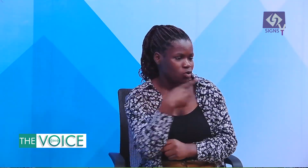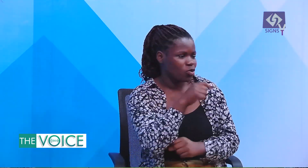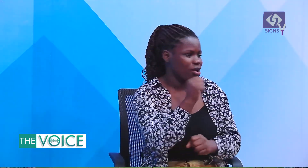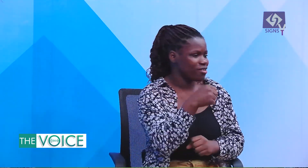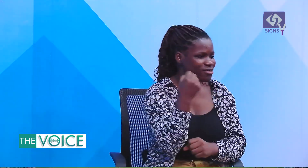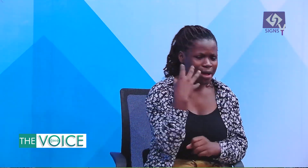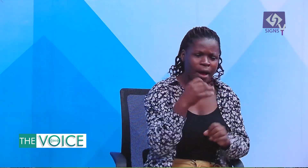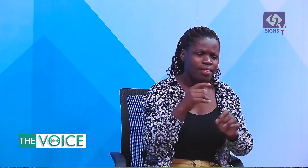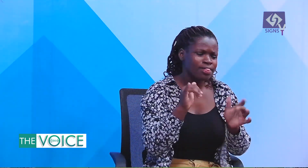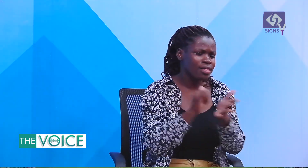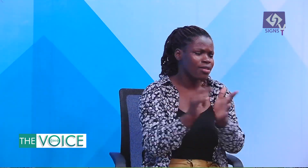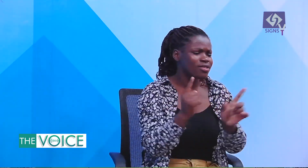disability.